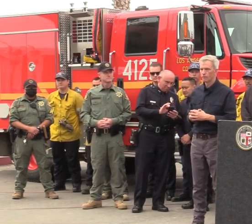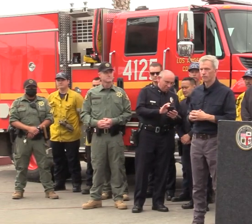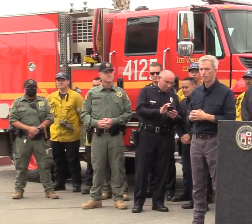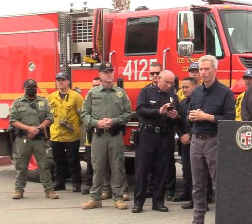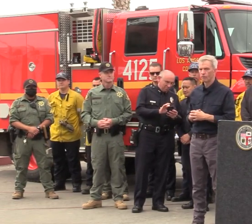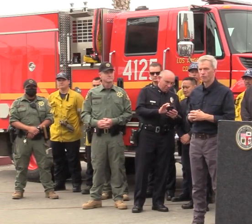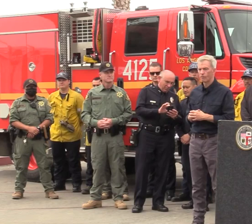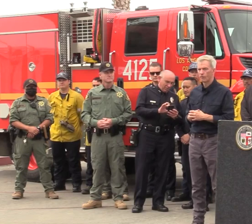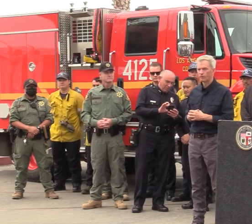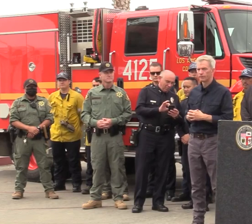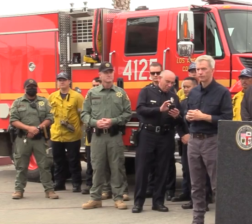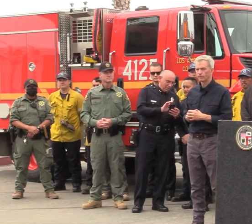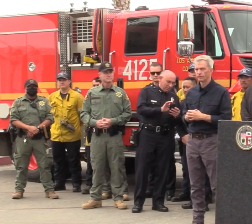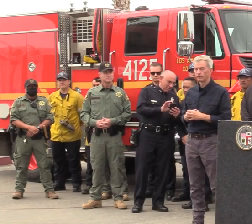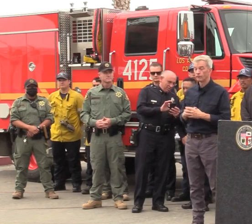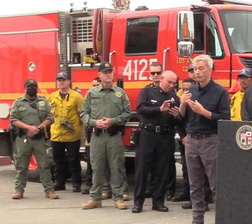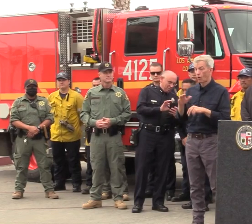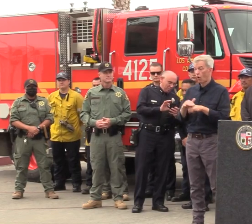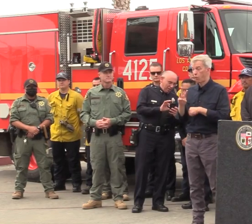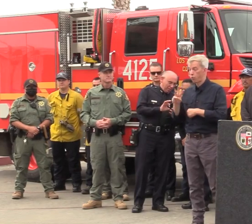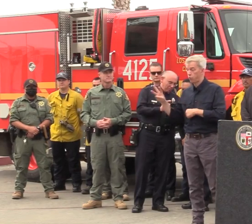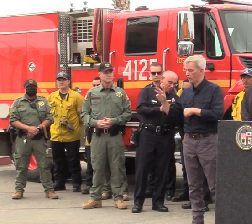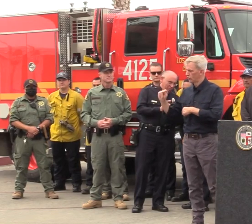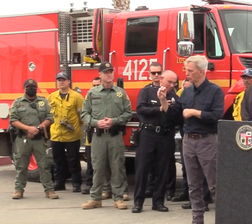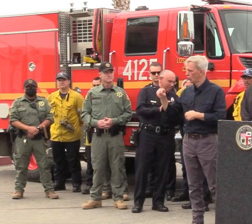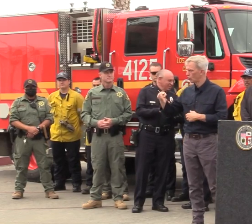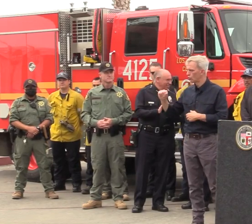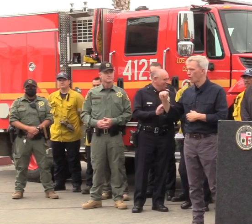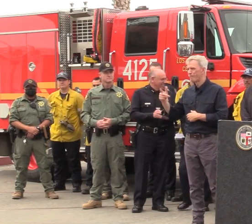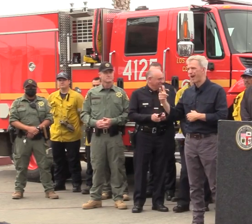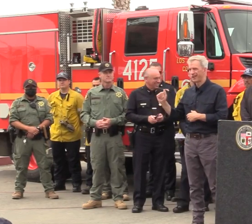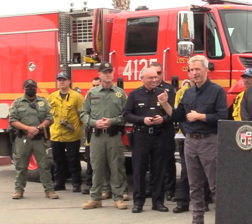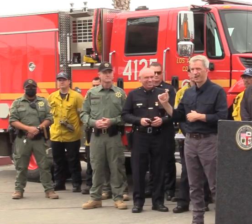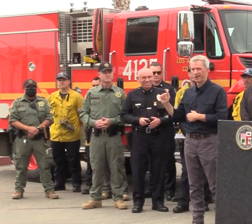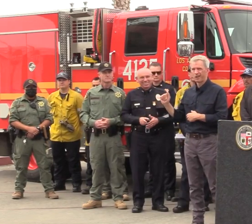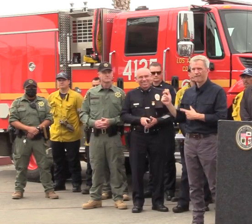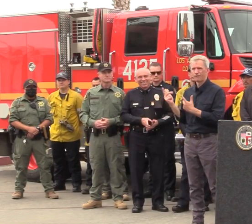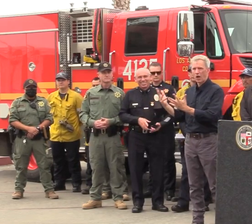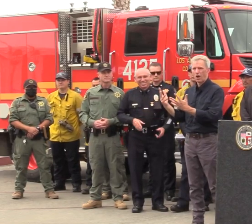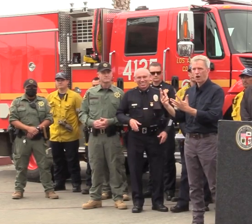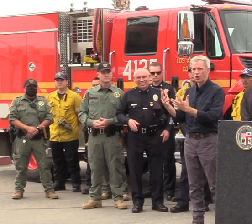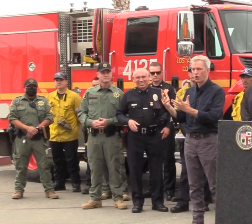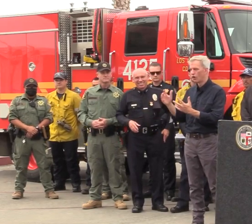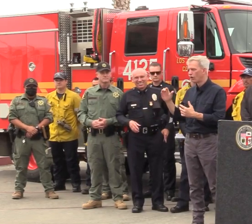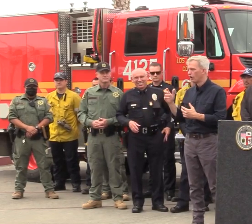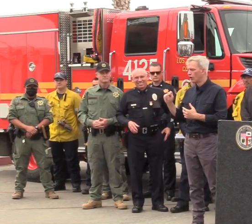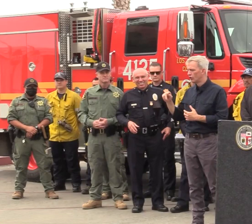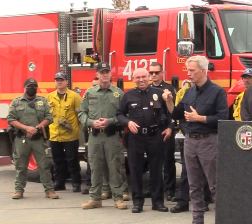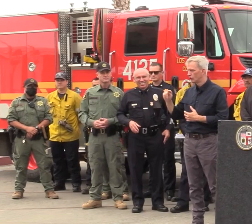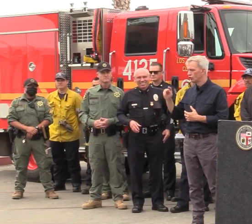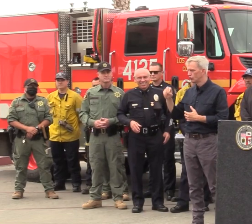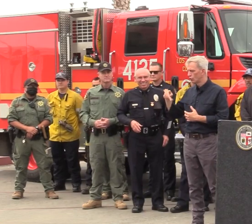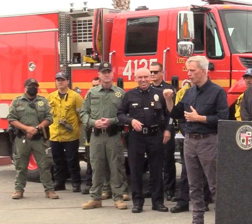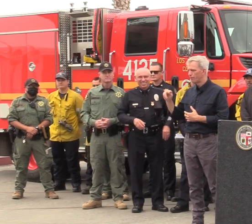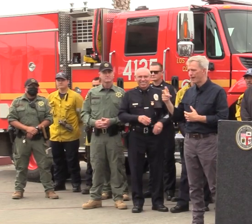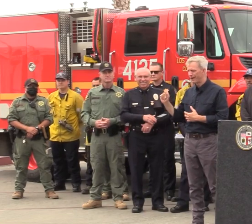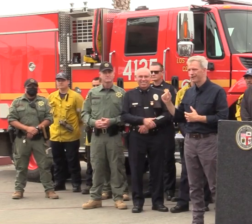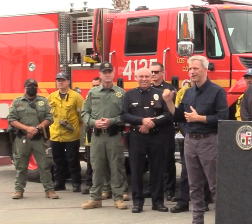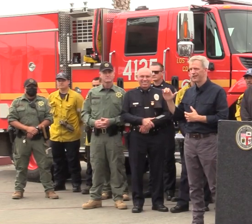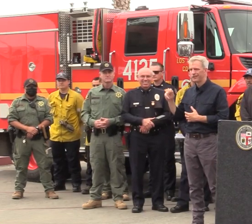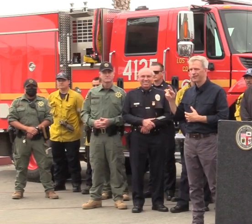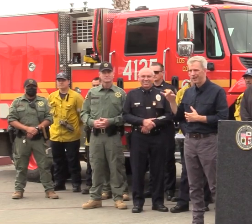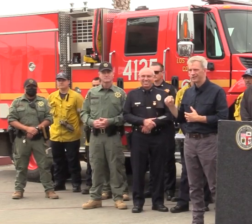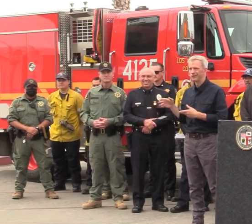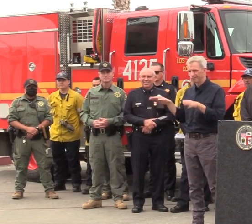now on the west flank. The Topanga Fire Road is holding. Topanga Canyon, obviously, we had the county